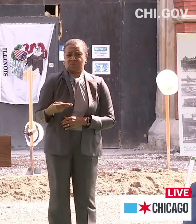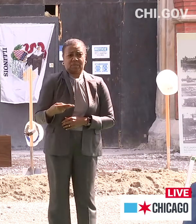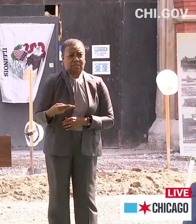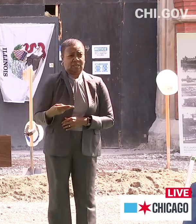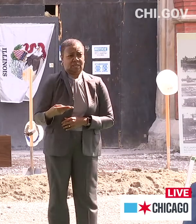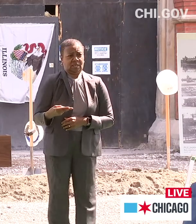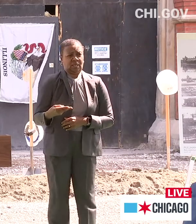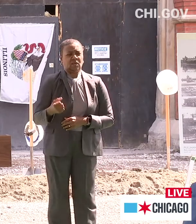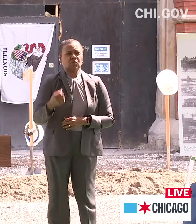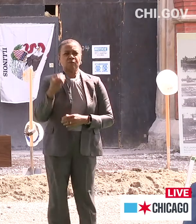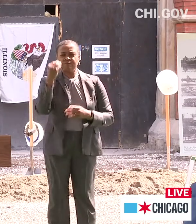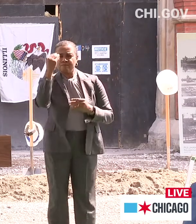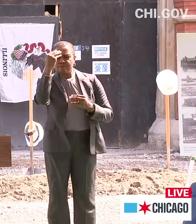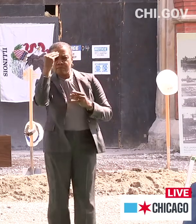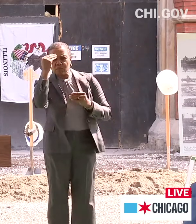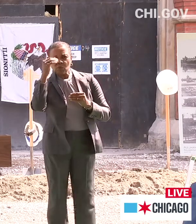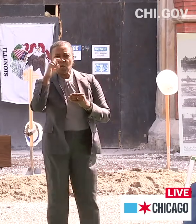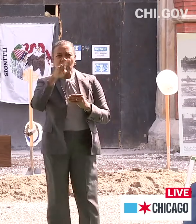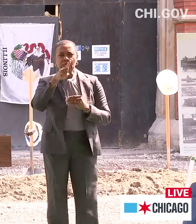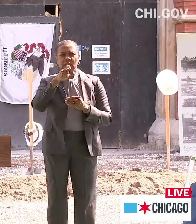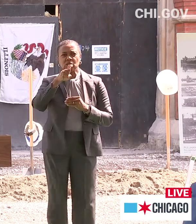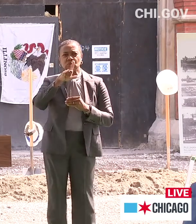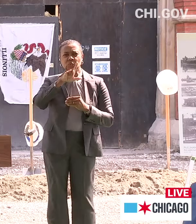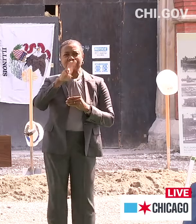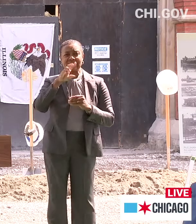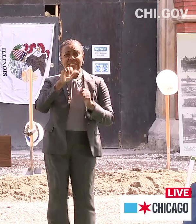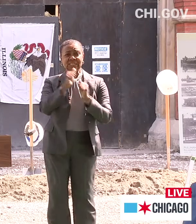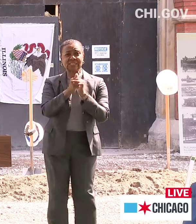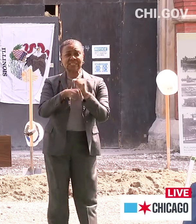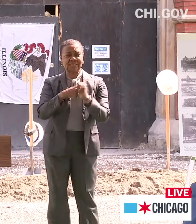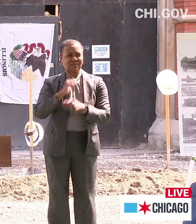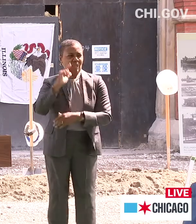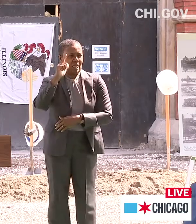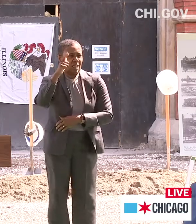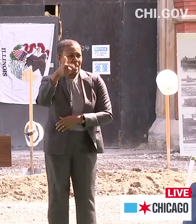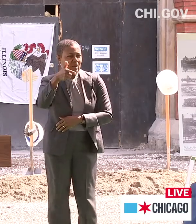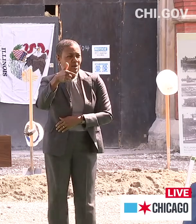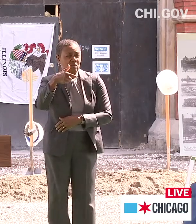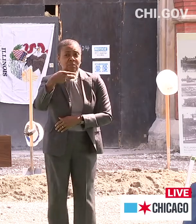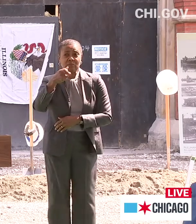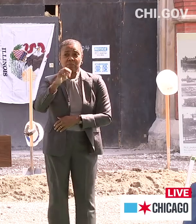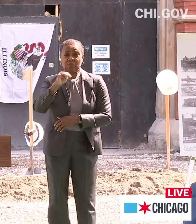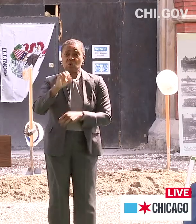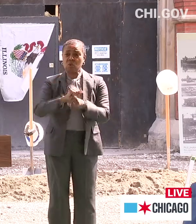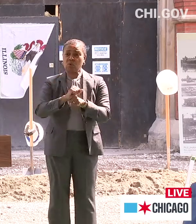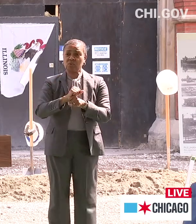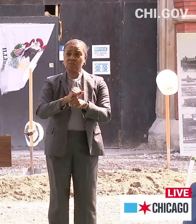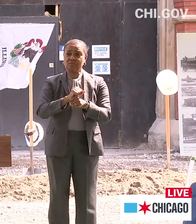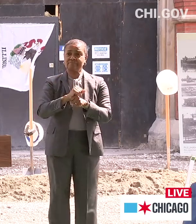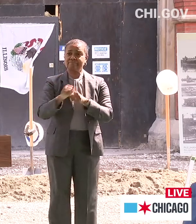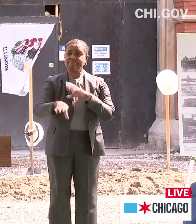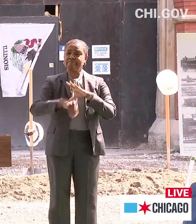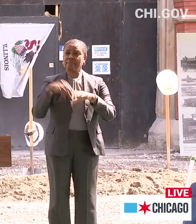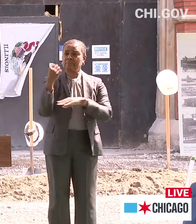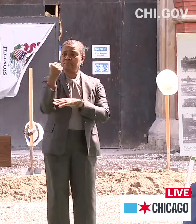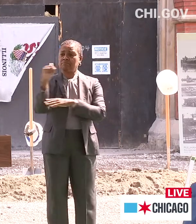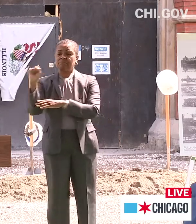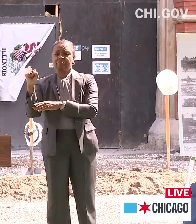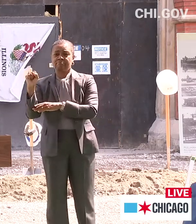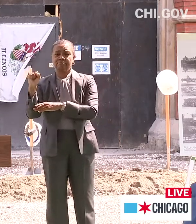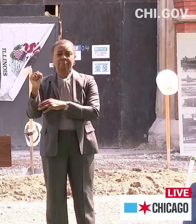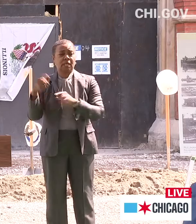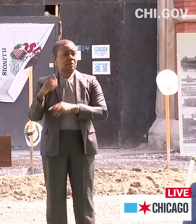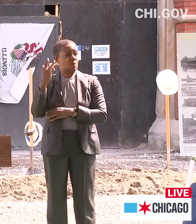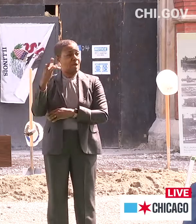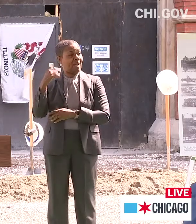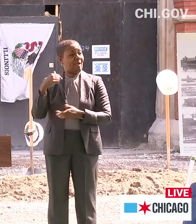so as we think about the 126 years later, when the Pullman workers walked off the job, they did so in